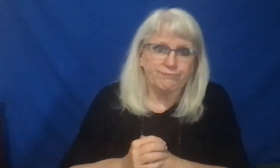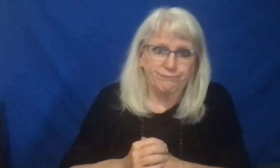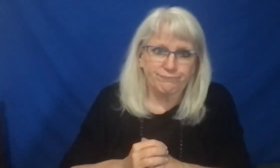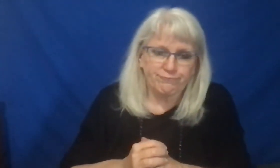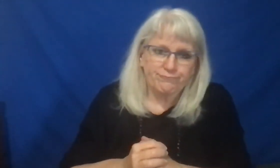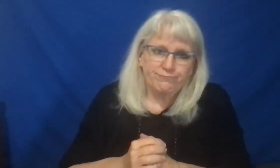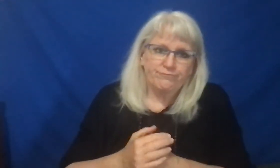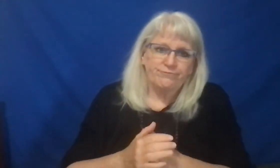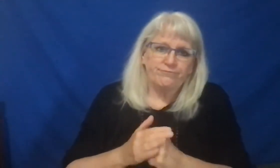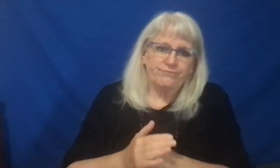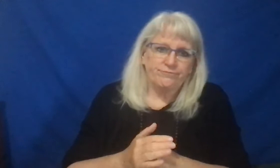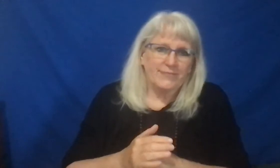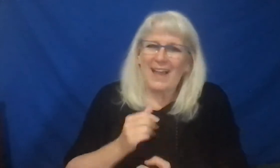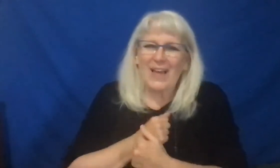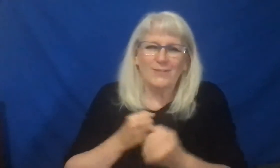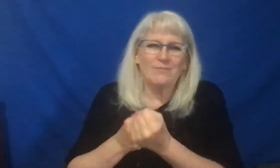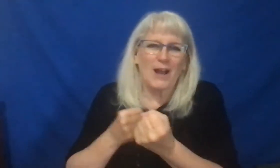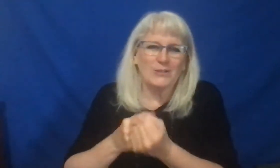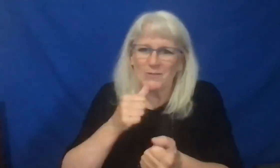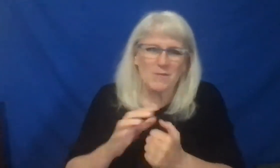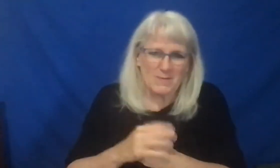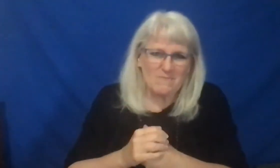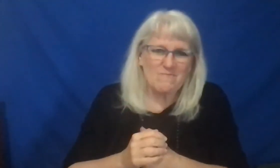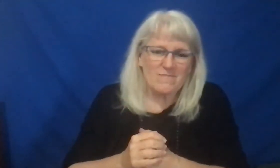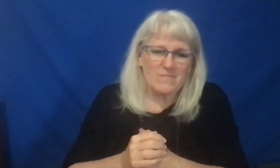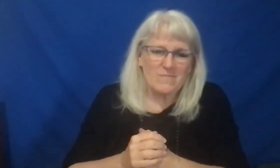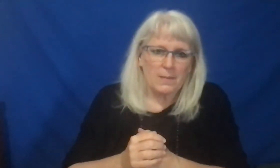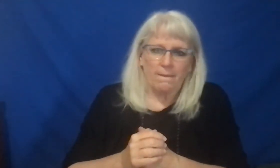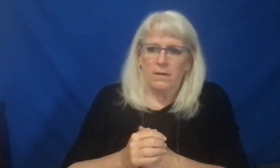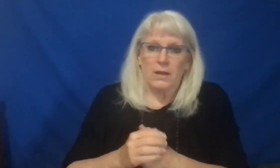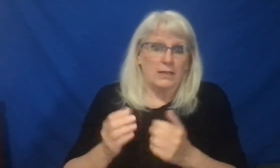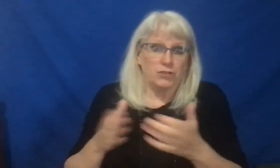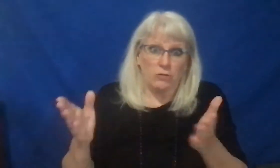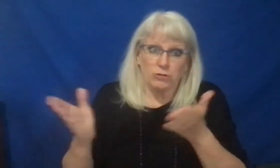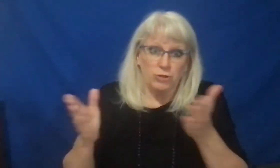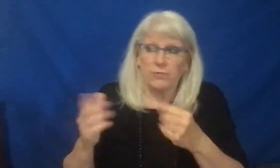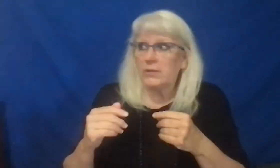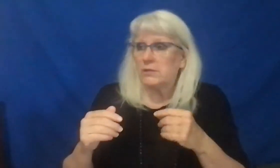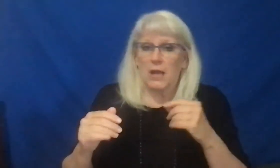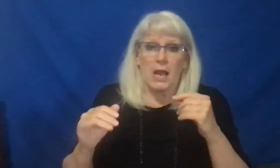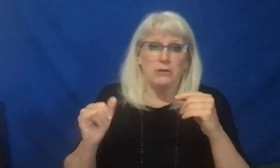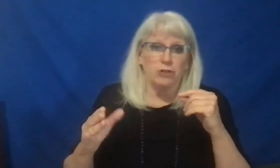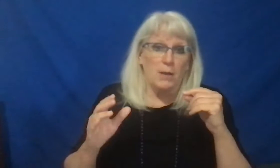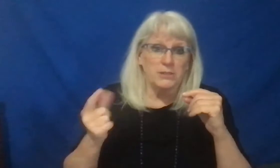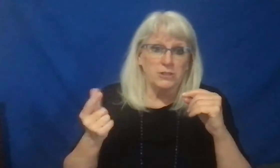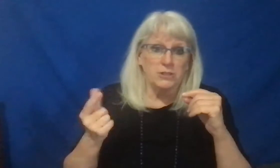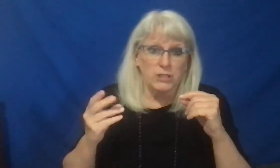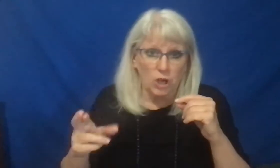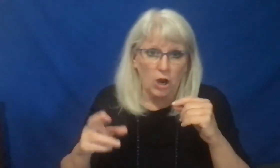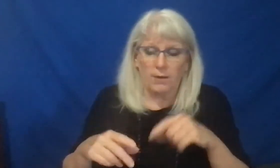I love getting to sponsor women. I've gotten to serve in general service as a GSR. I've gone to be the H&I rep. All